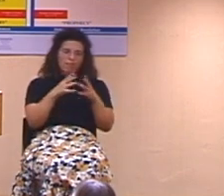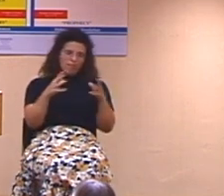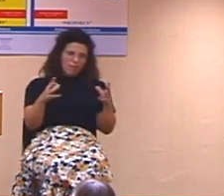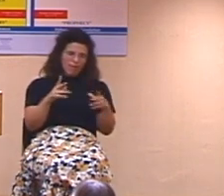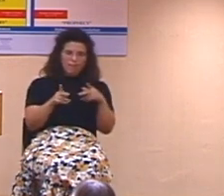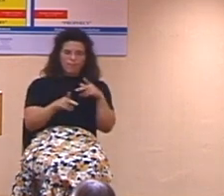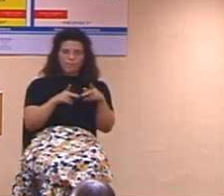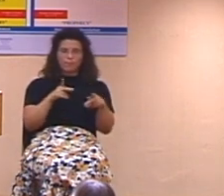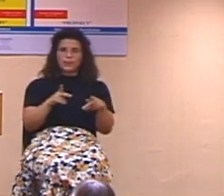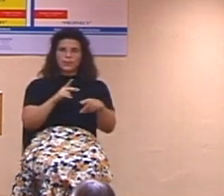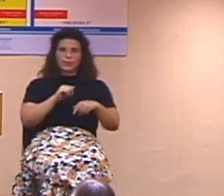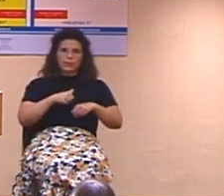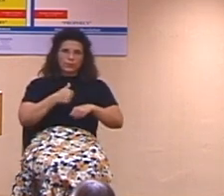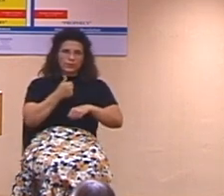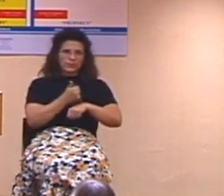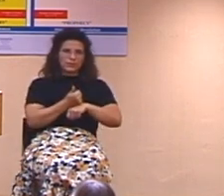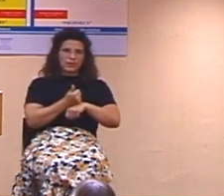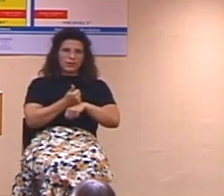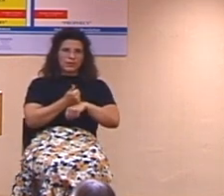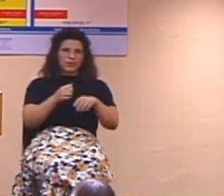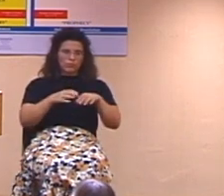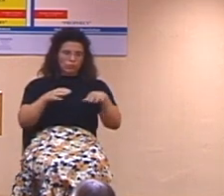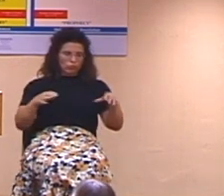we stand on shoulders here.